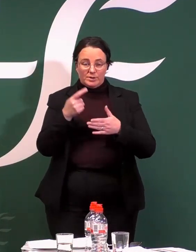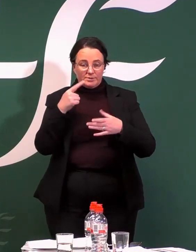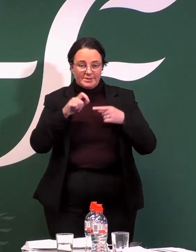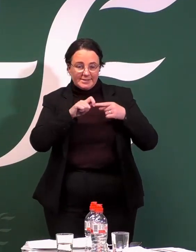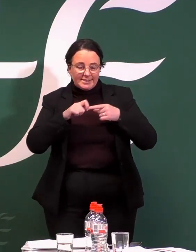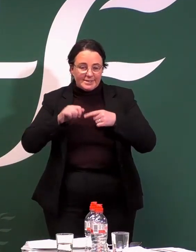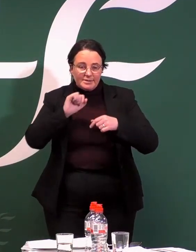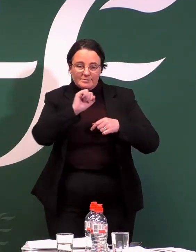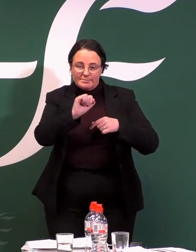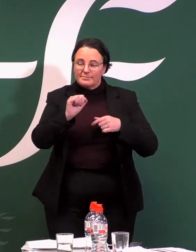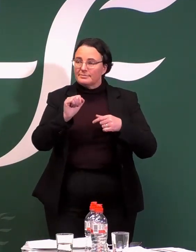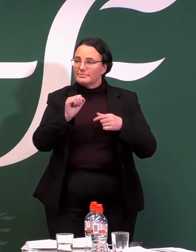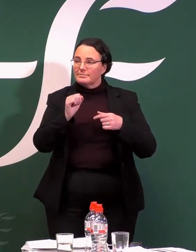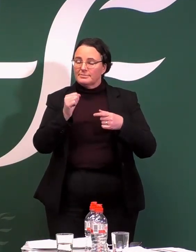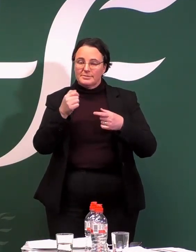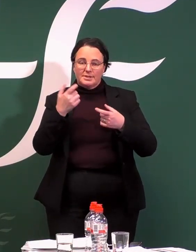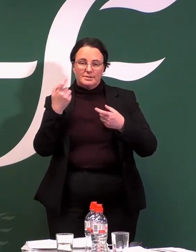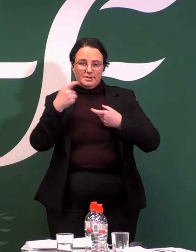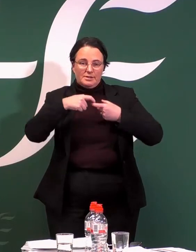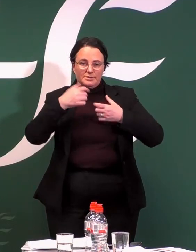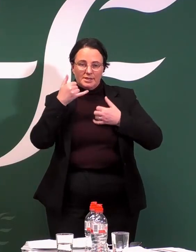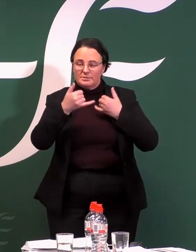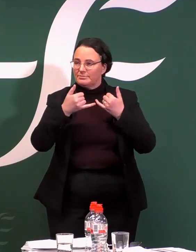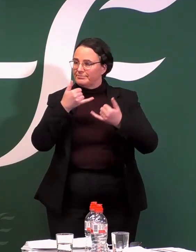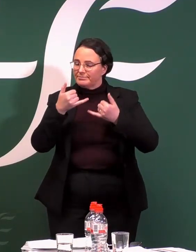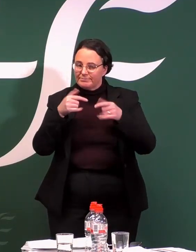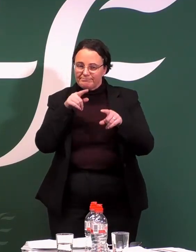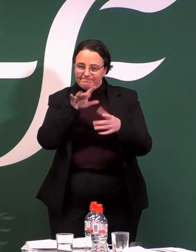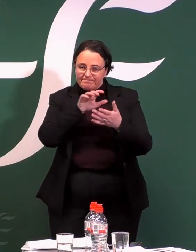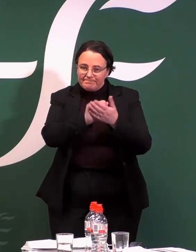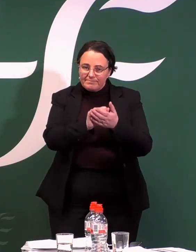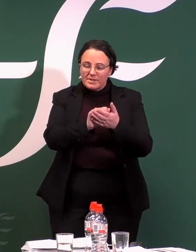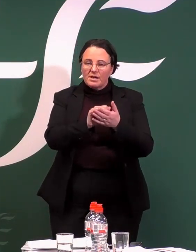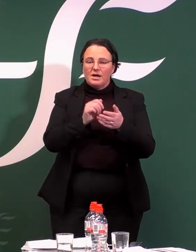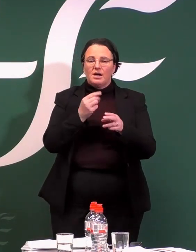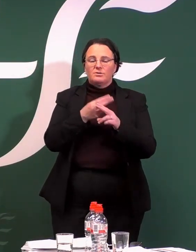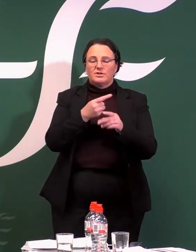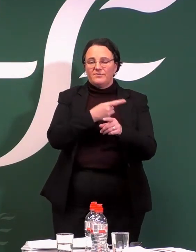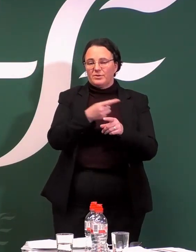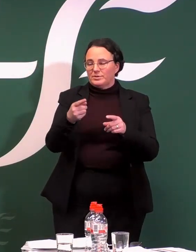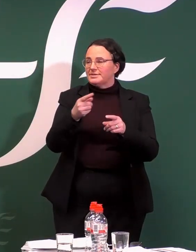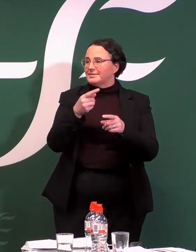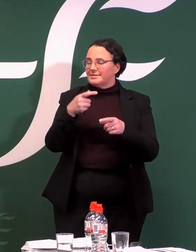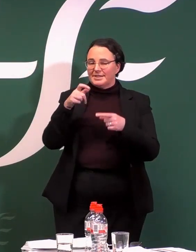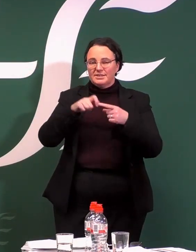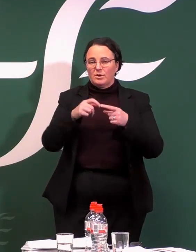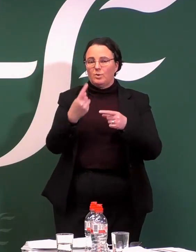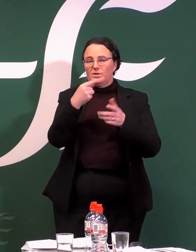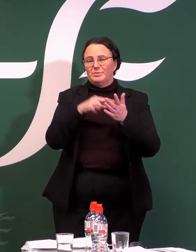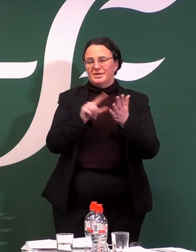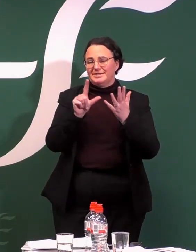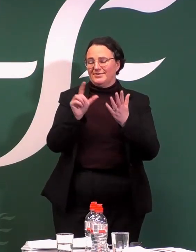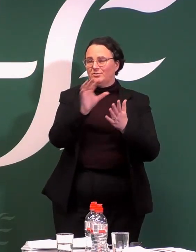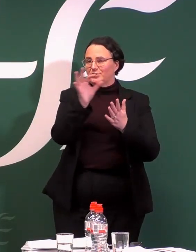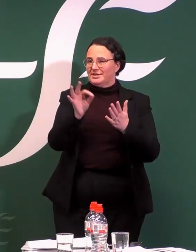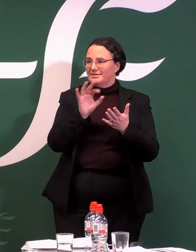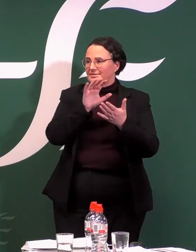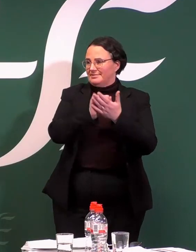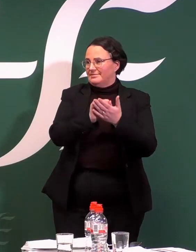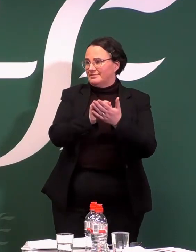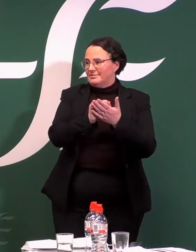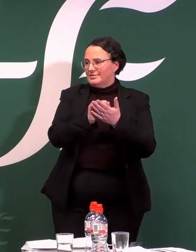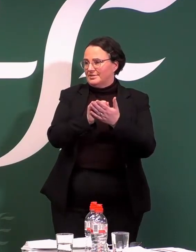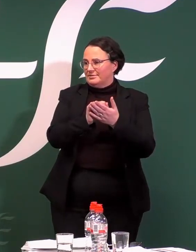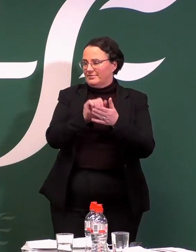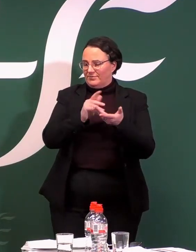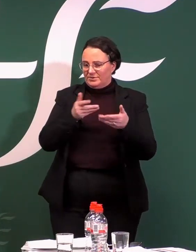70,000 extra tests in those first 3 weeks, and the positivity of those 70,000 tests was 1.7%. So